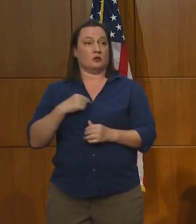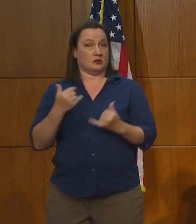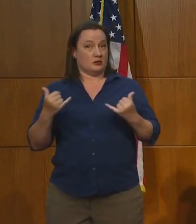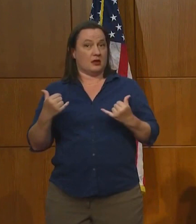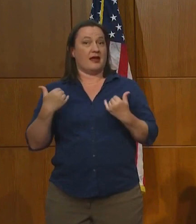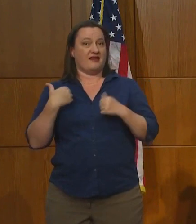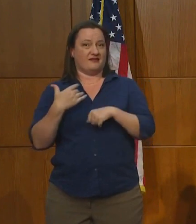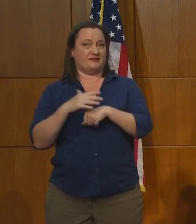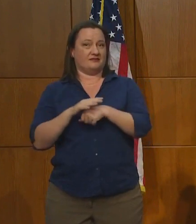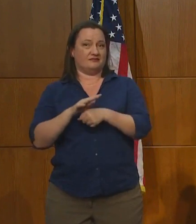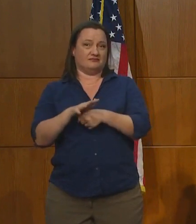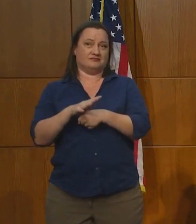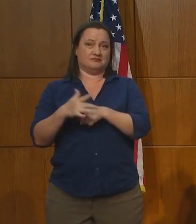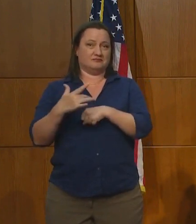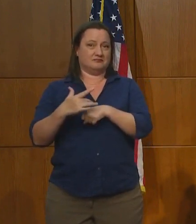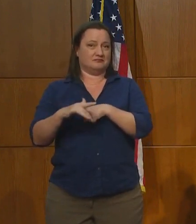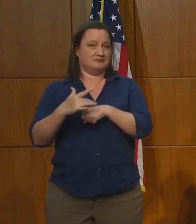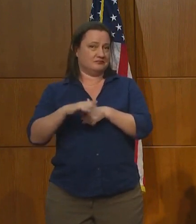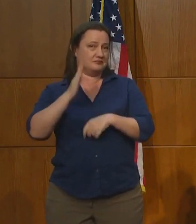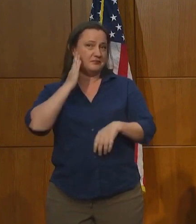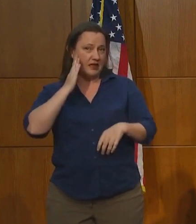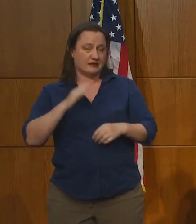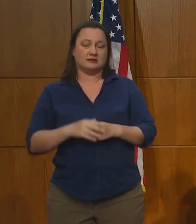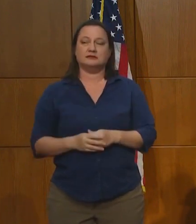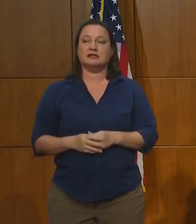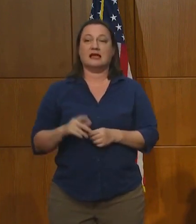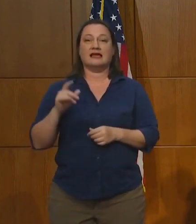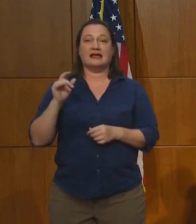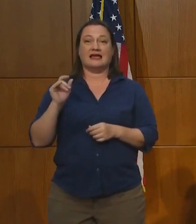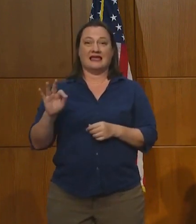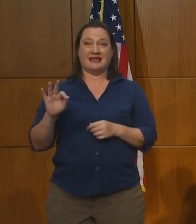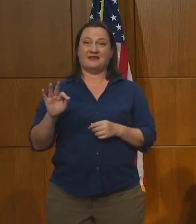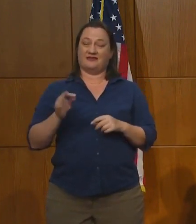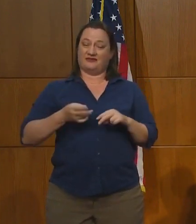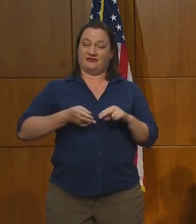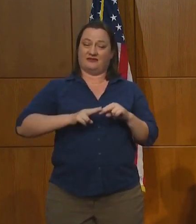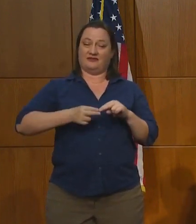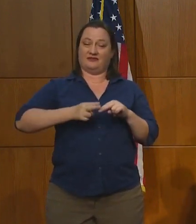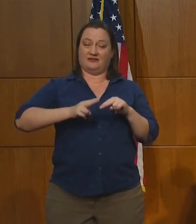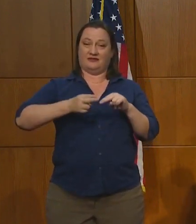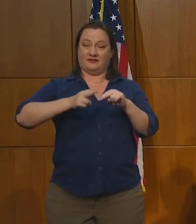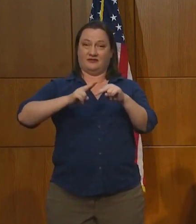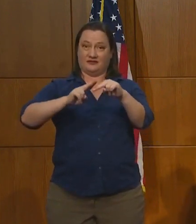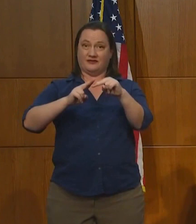today, if our trends continue and our capacity becomes more